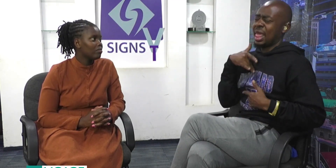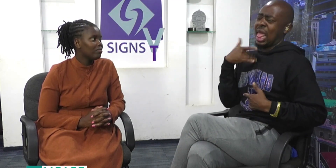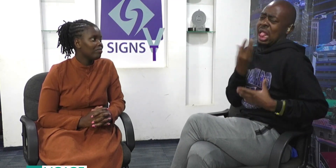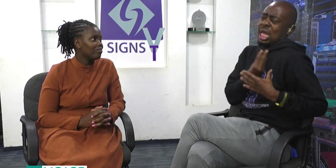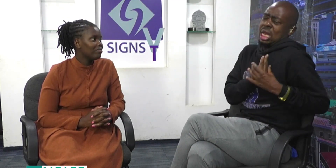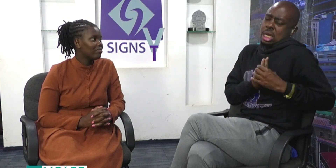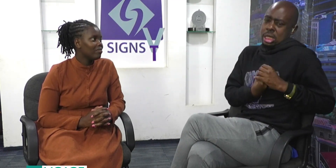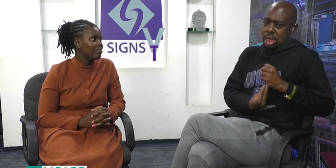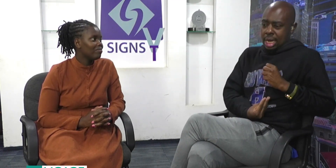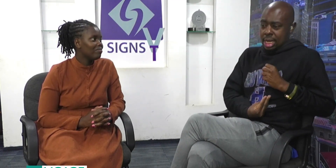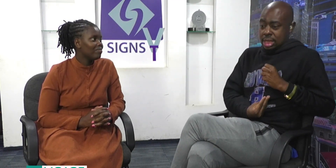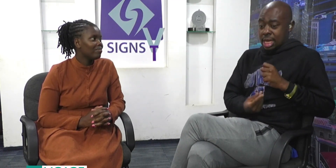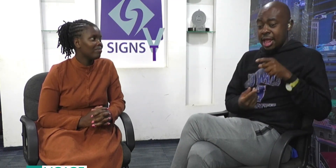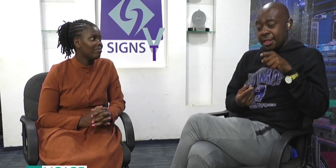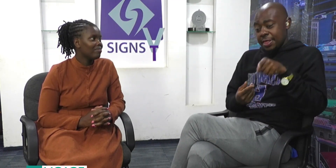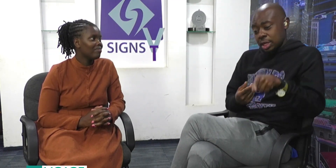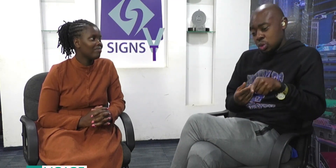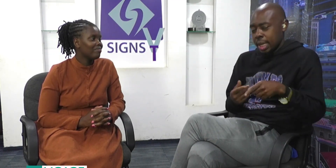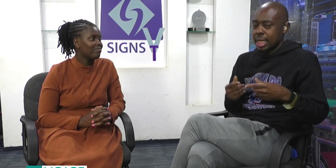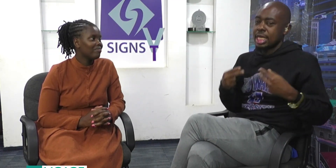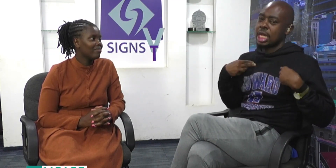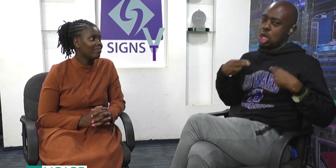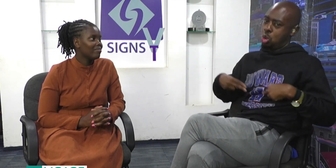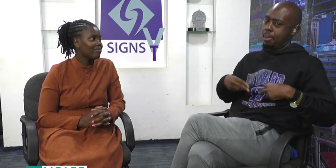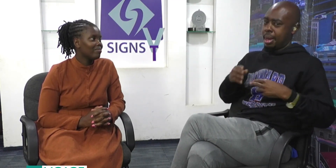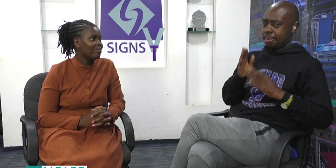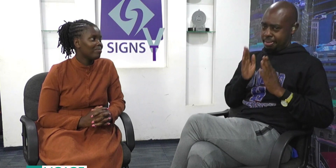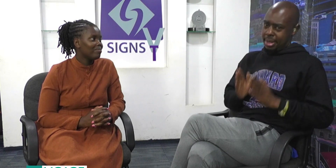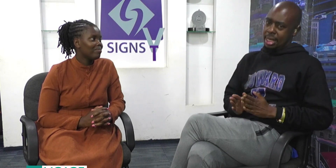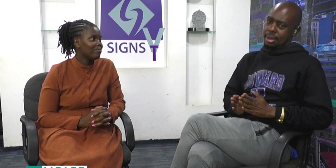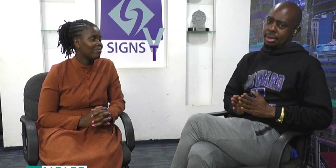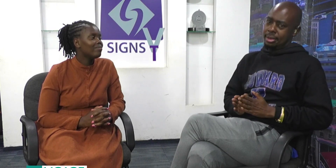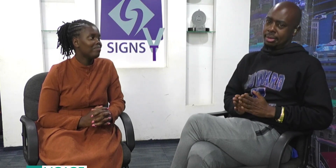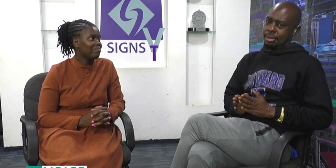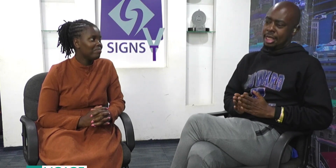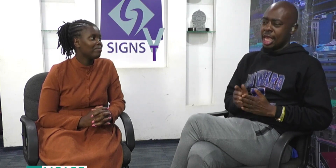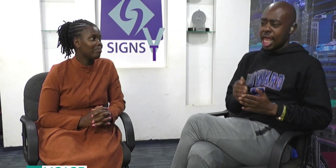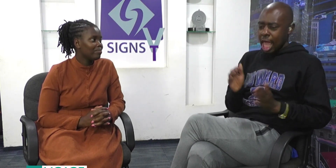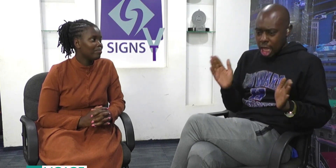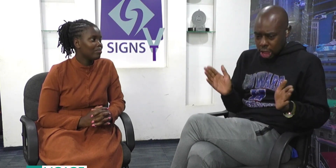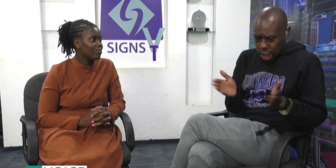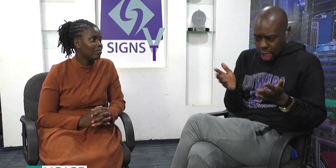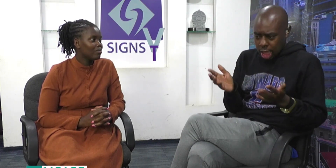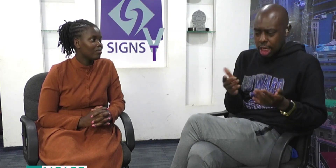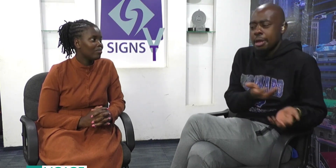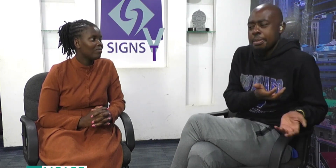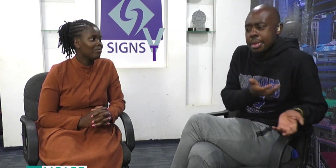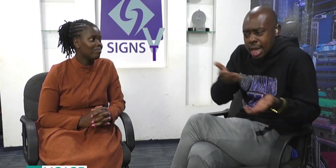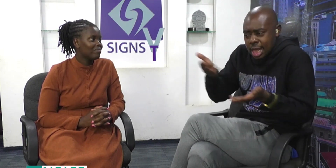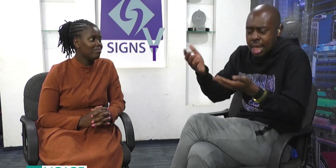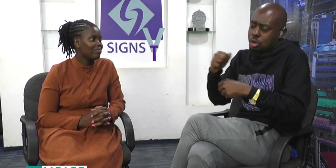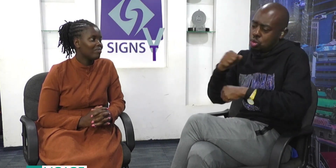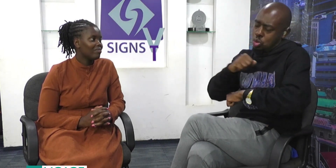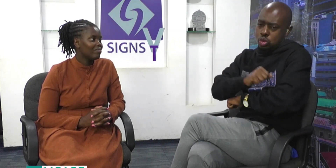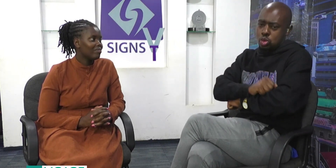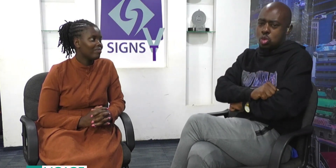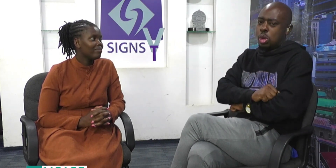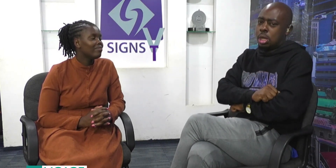feel disappointed in life, because they are also human beings. I encourage you to take these children